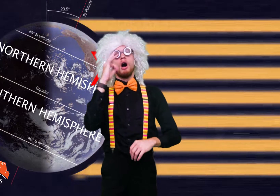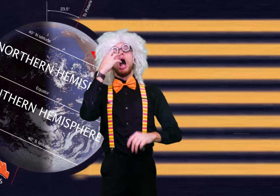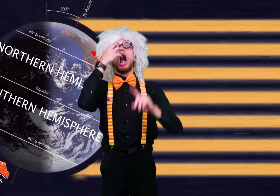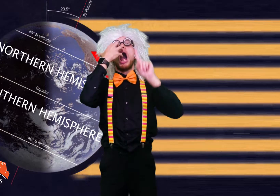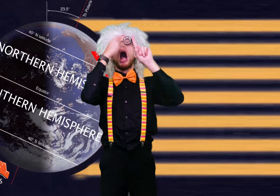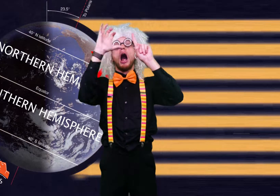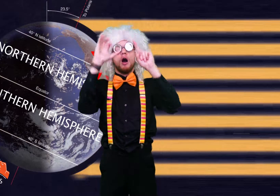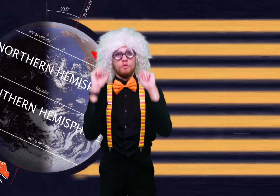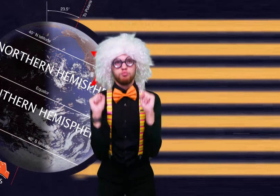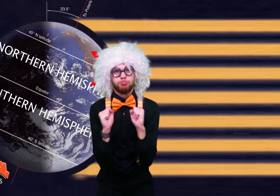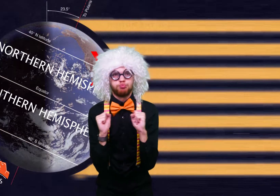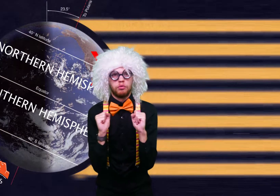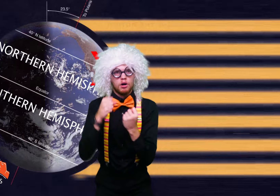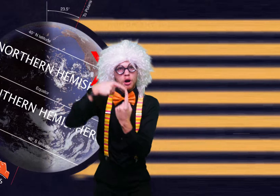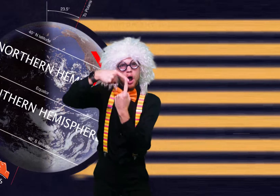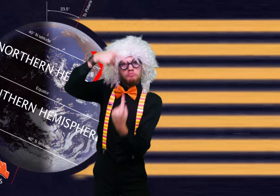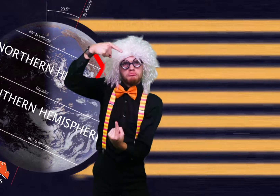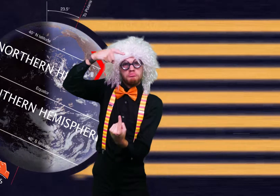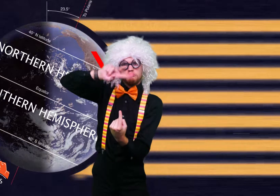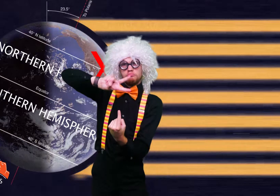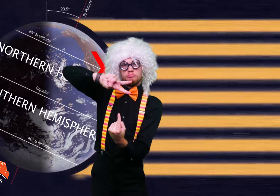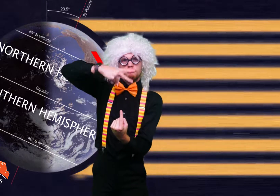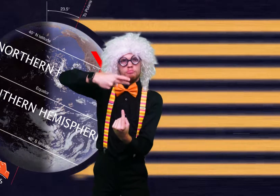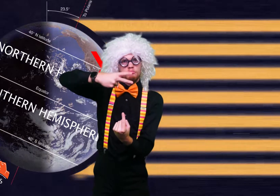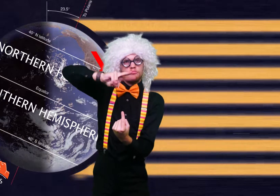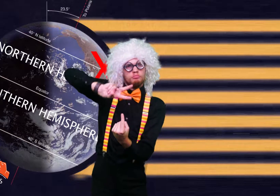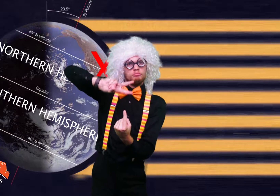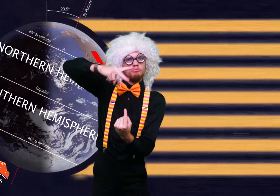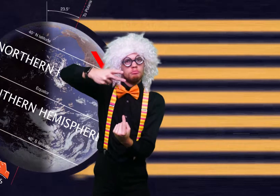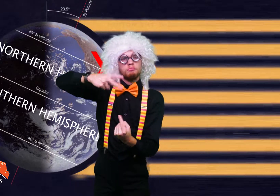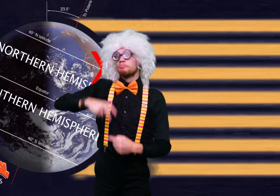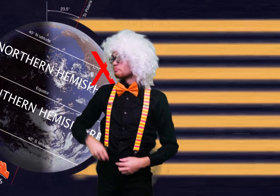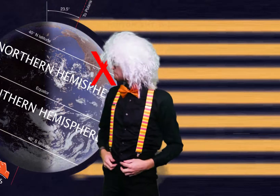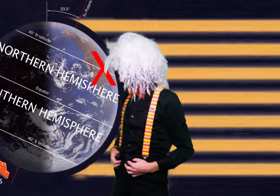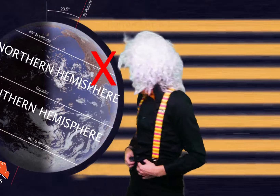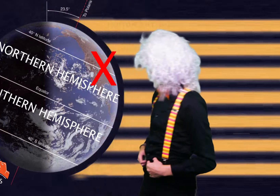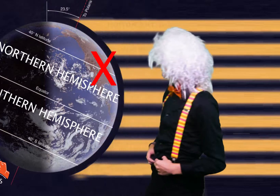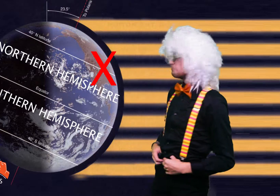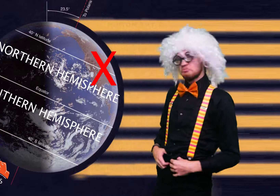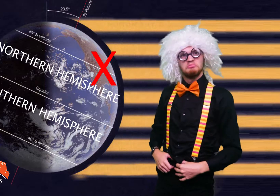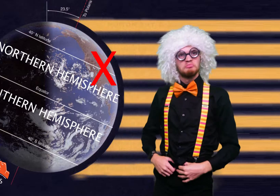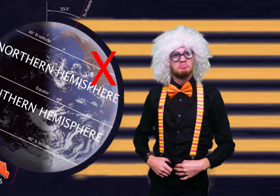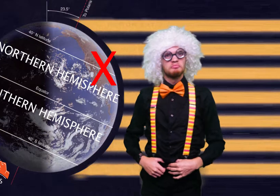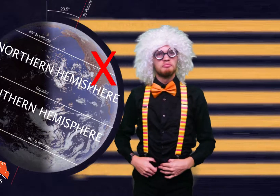southern hemispheres have opposite weather, it's hot and cold. How does that work?